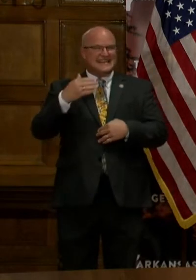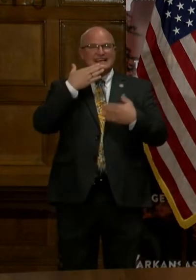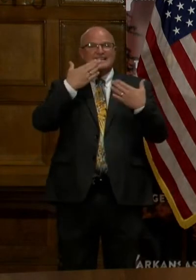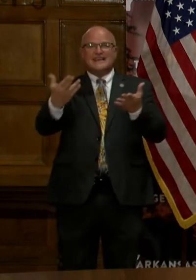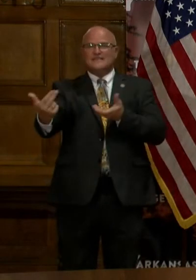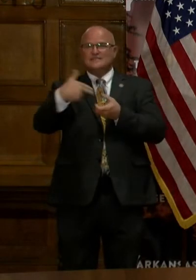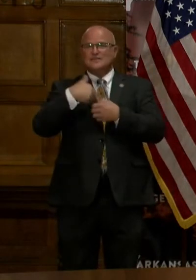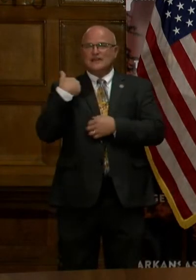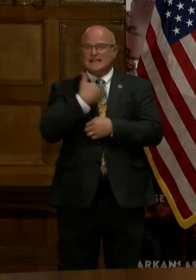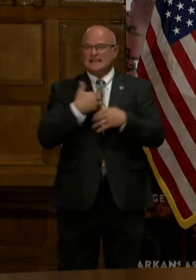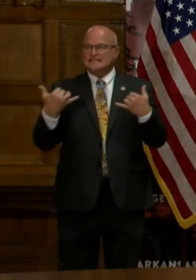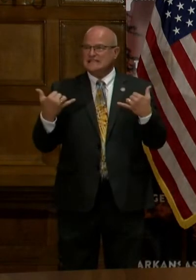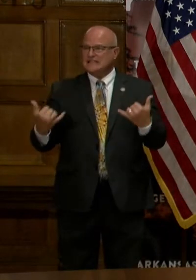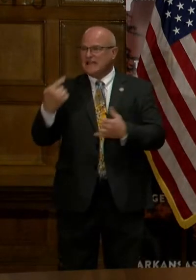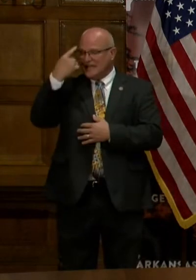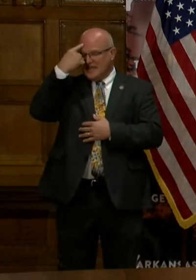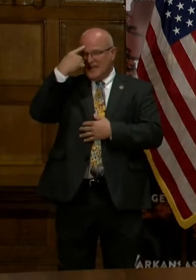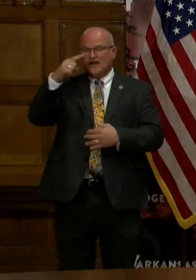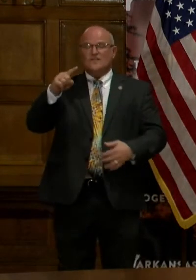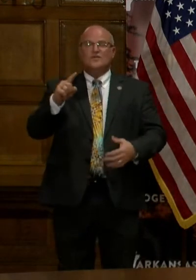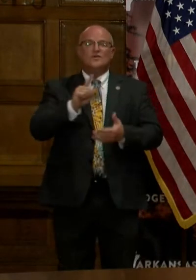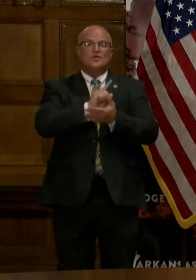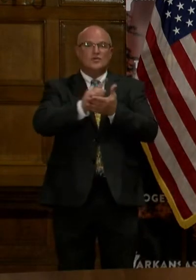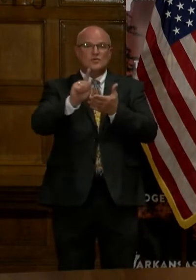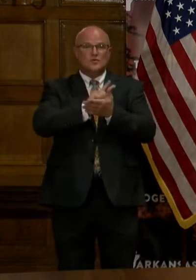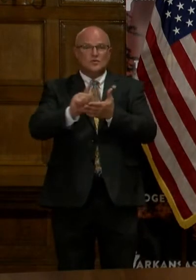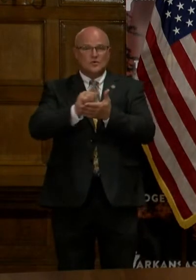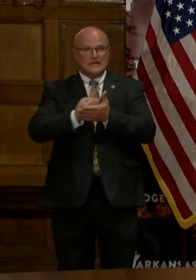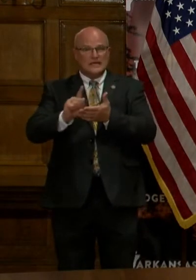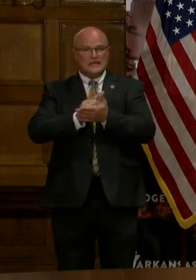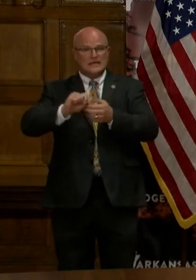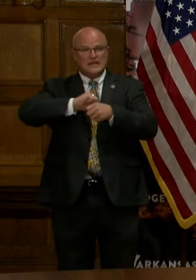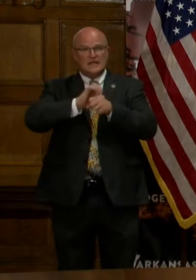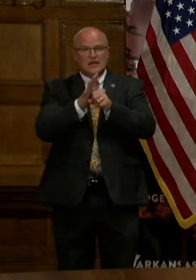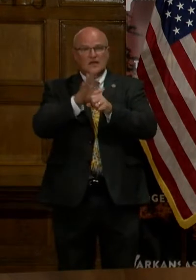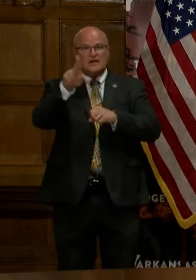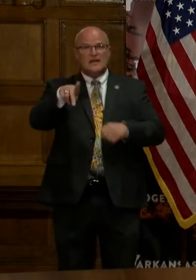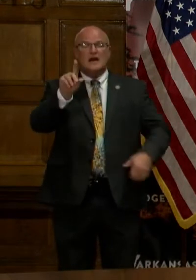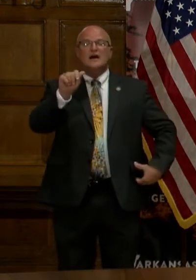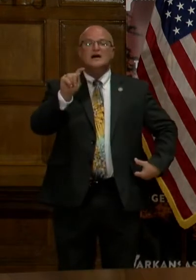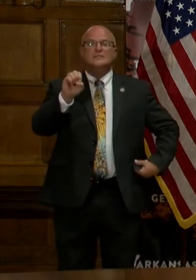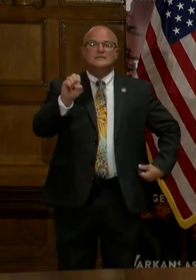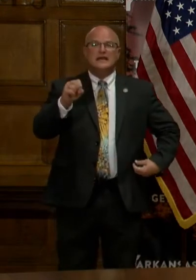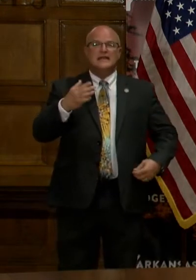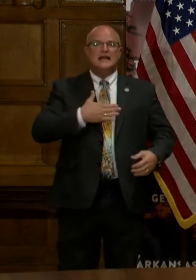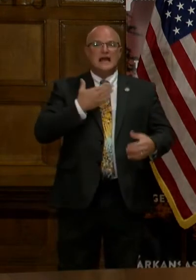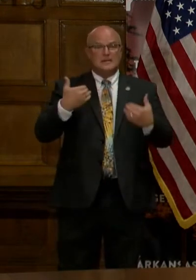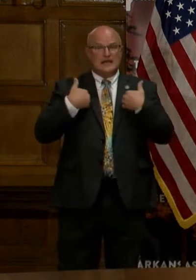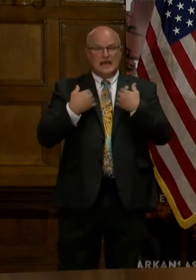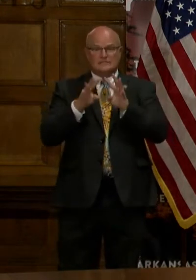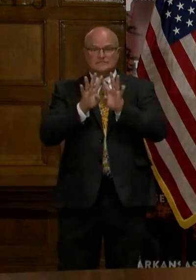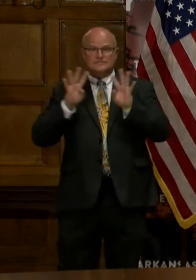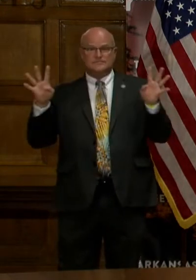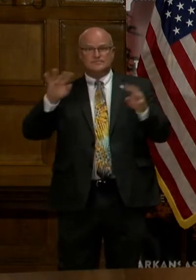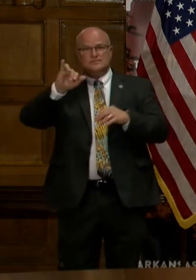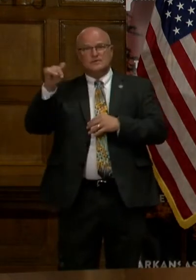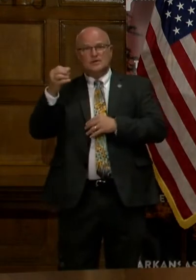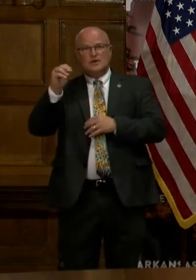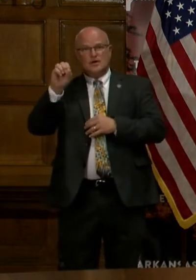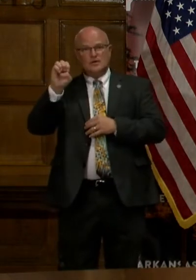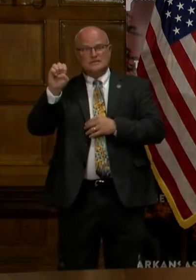Thank you for joining me today for the weekly COVID update. I'm pleased to be joined by Dr.